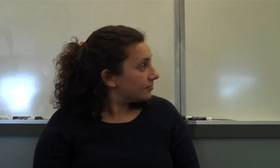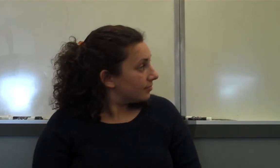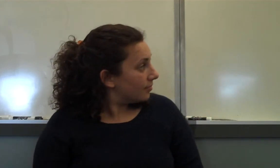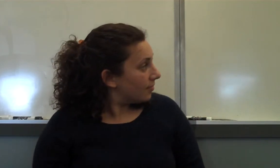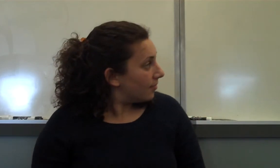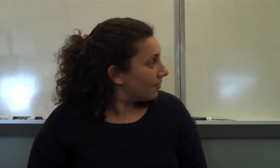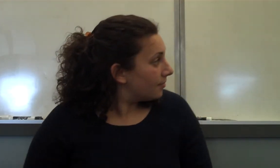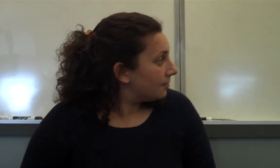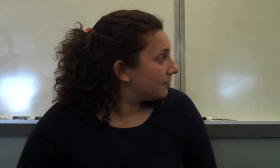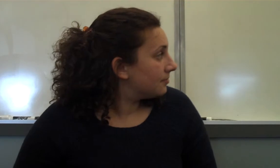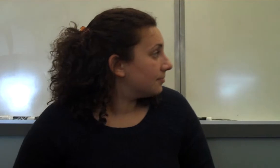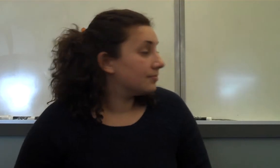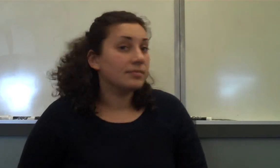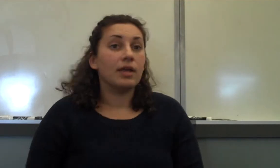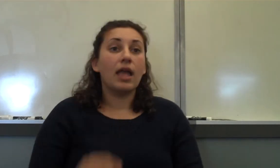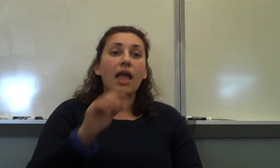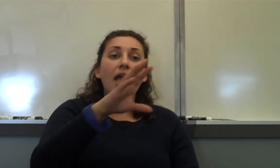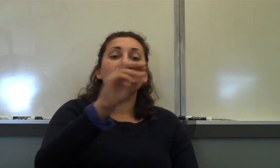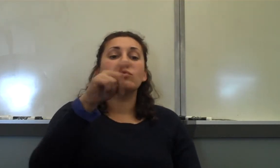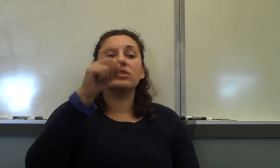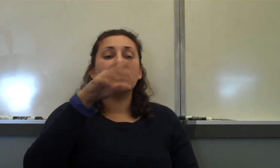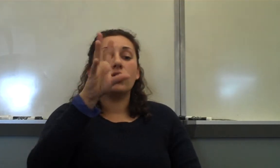And the amount of tax is $1.03.